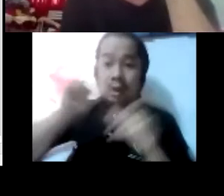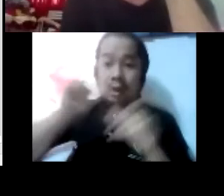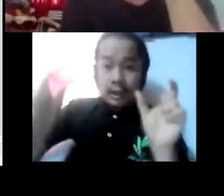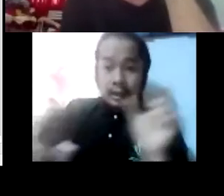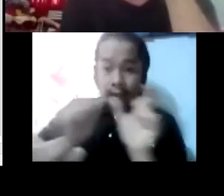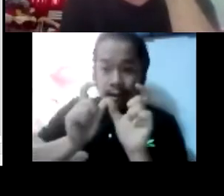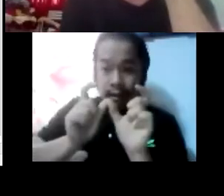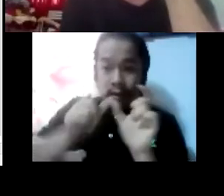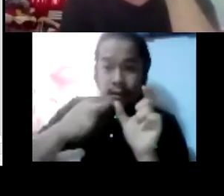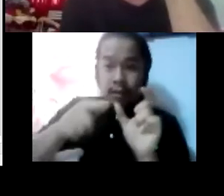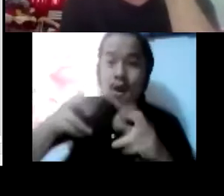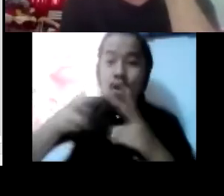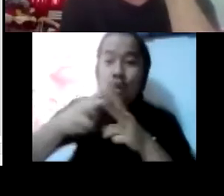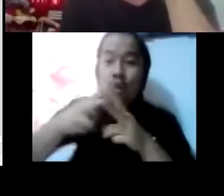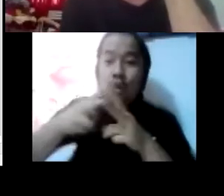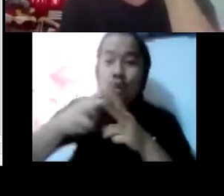then,